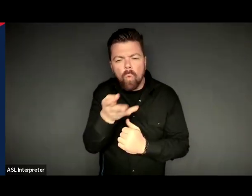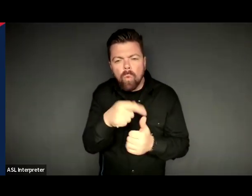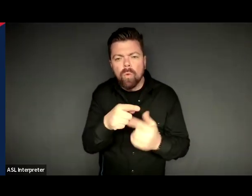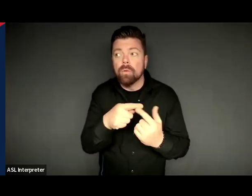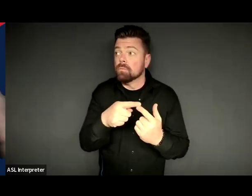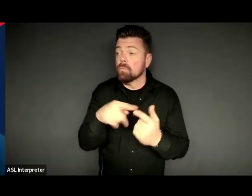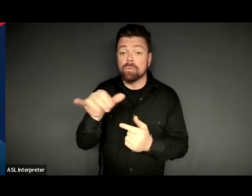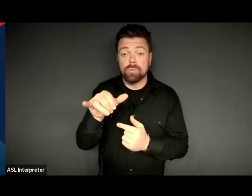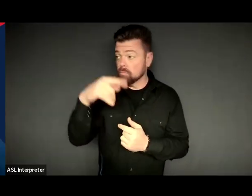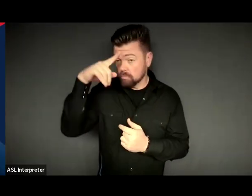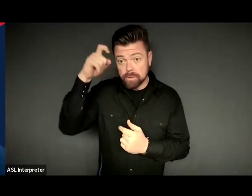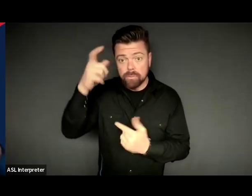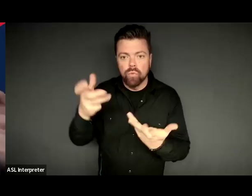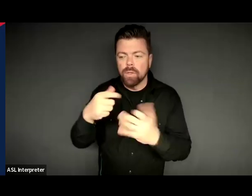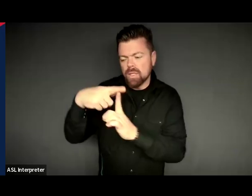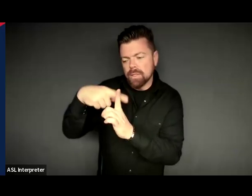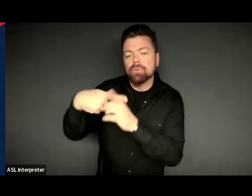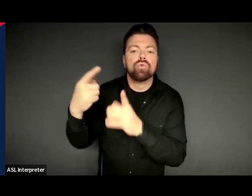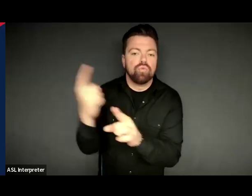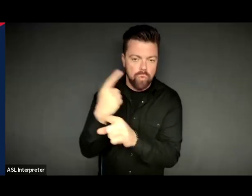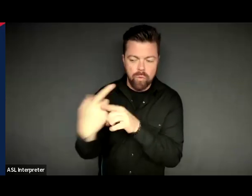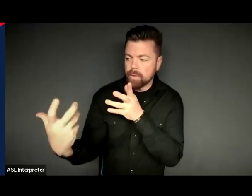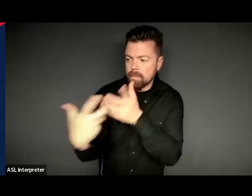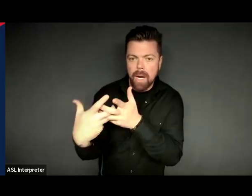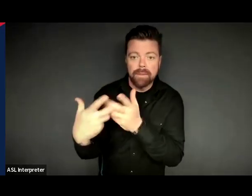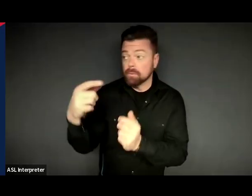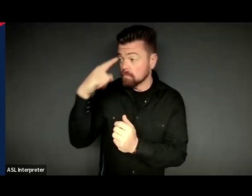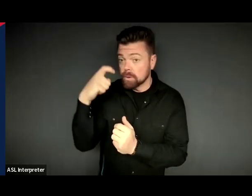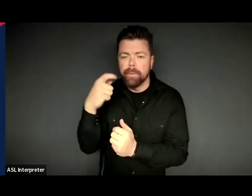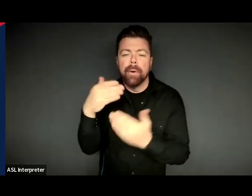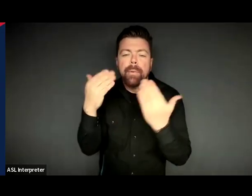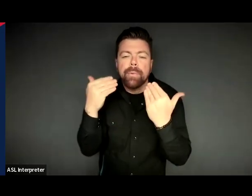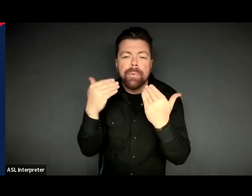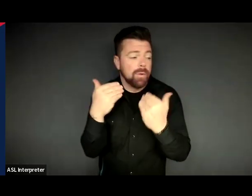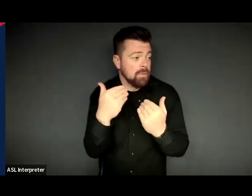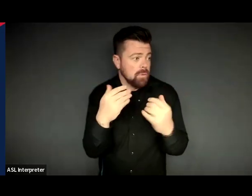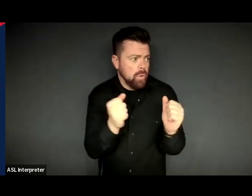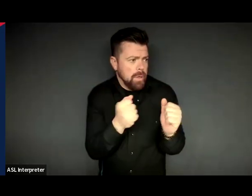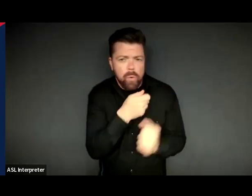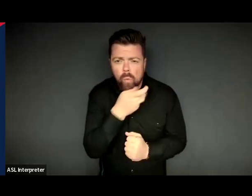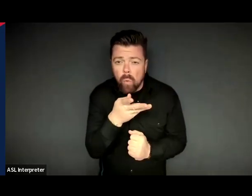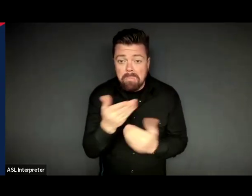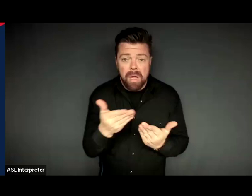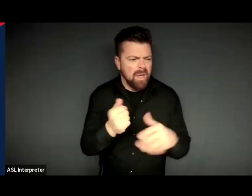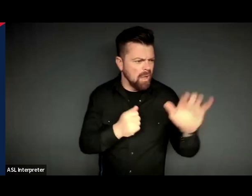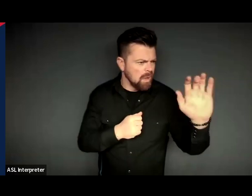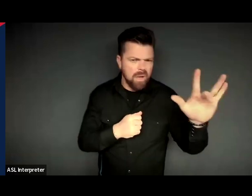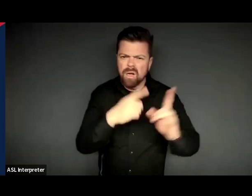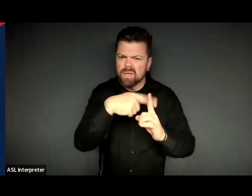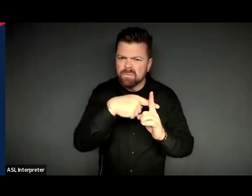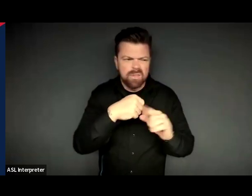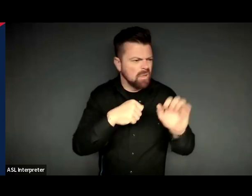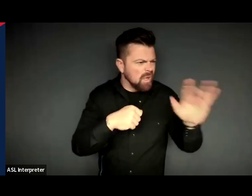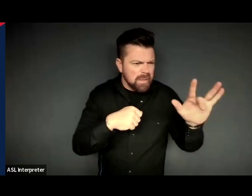in the summertime. You might need to turn your temperature up a degree or two because maybe you need just a little bit more. You might want to